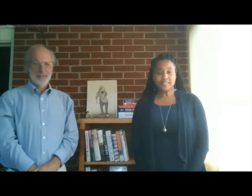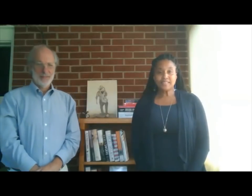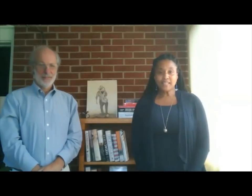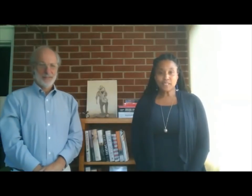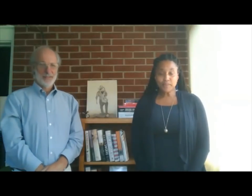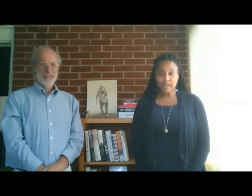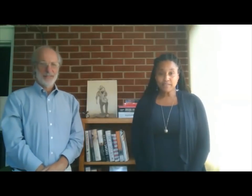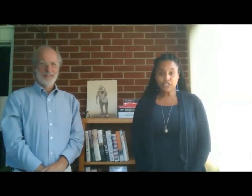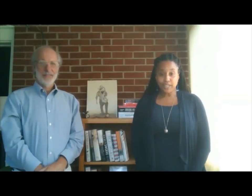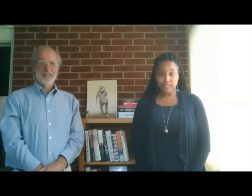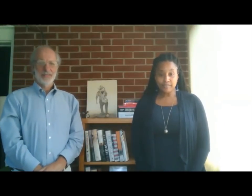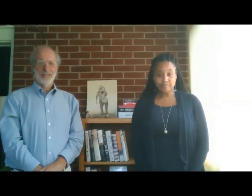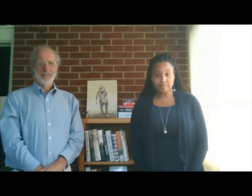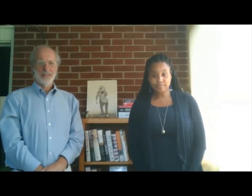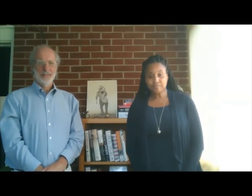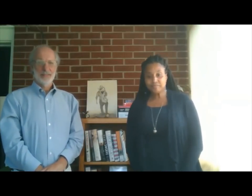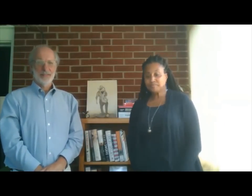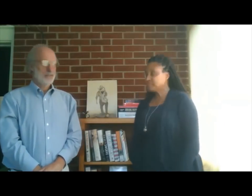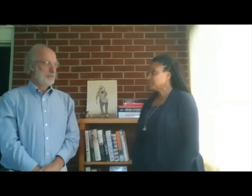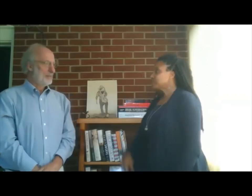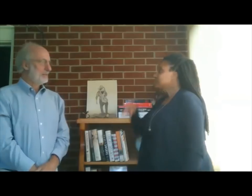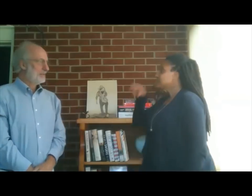Okay, next we have chicken.